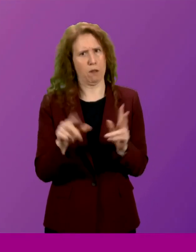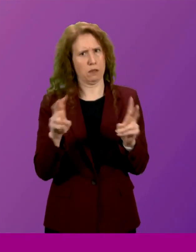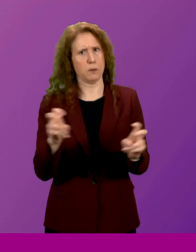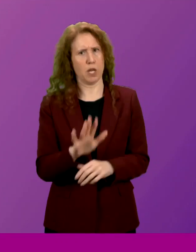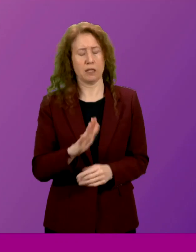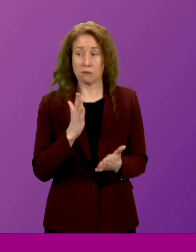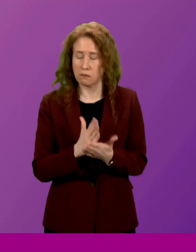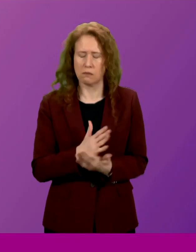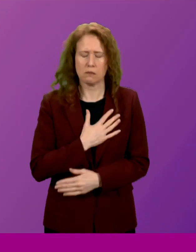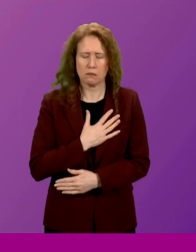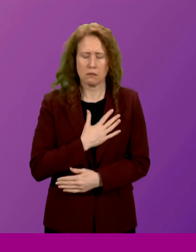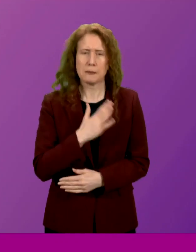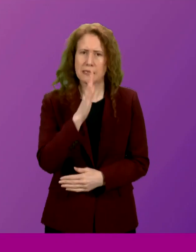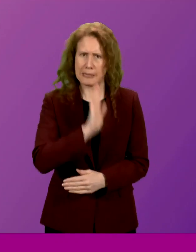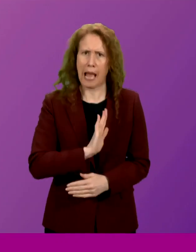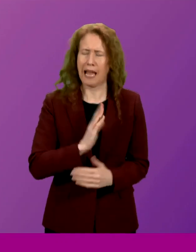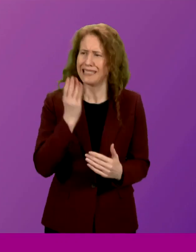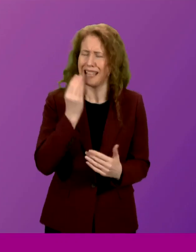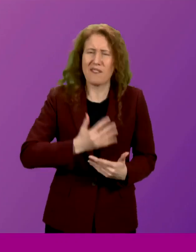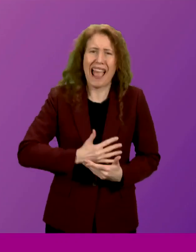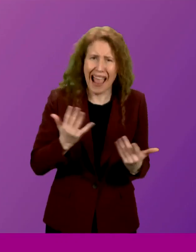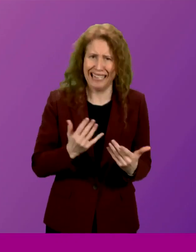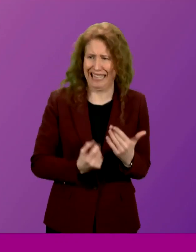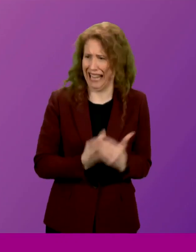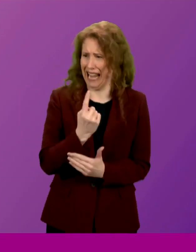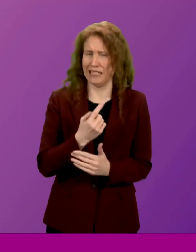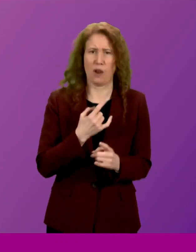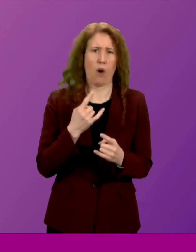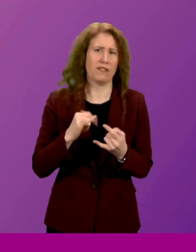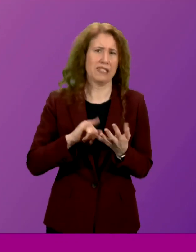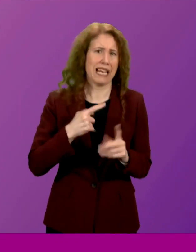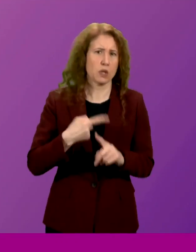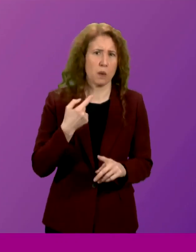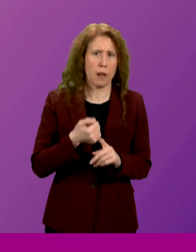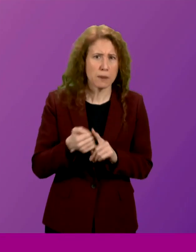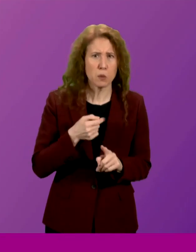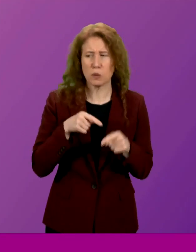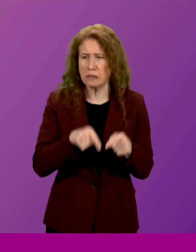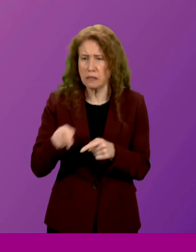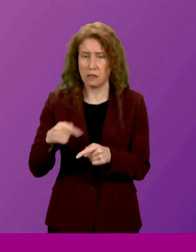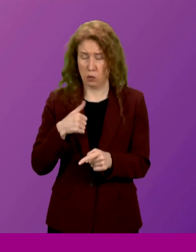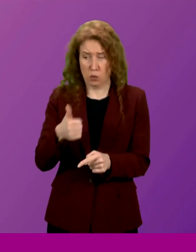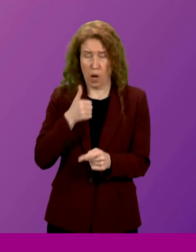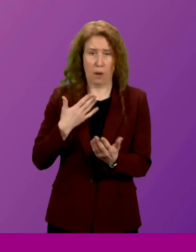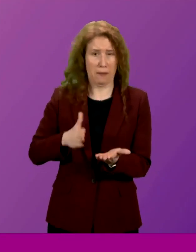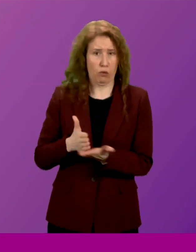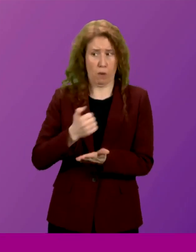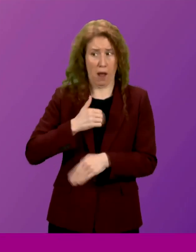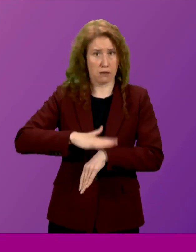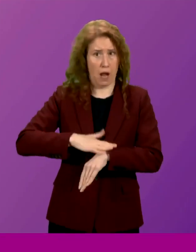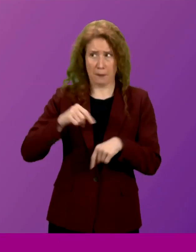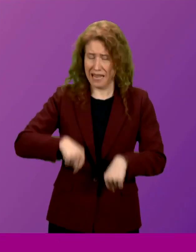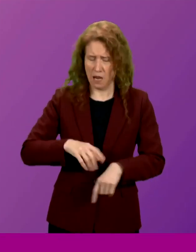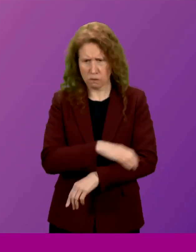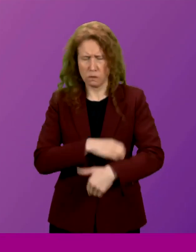I'm deeply saddened to hear of any cases of sexual abuse. And as Parliament knows, I have taken significant action during my term in office